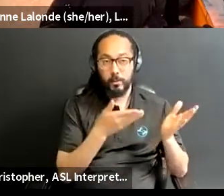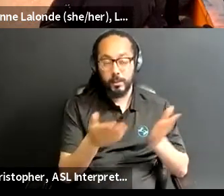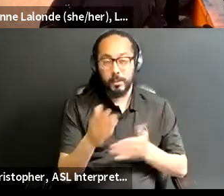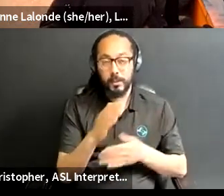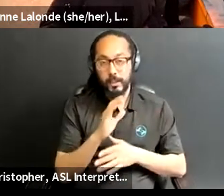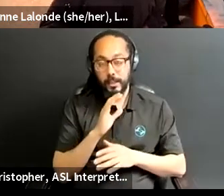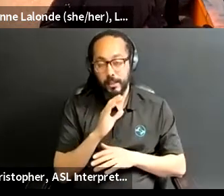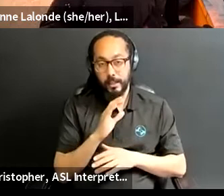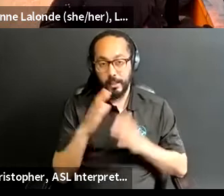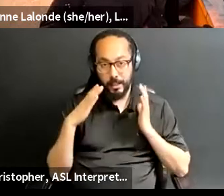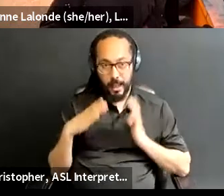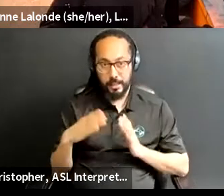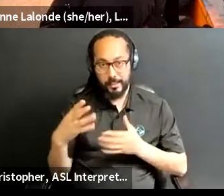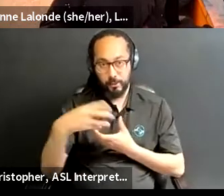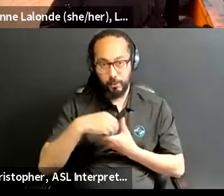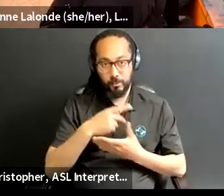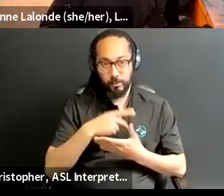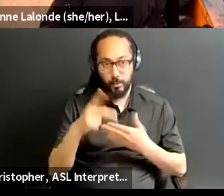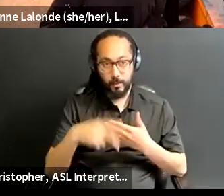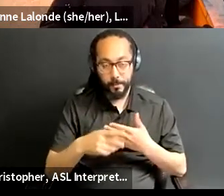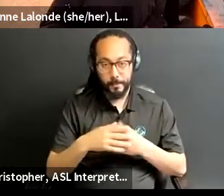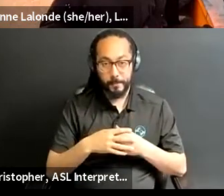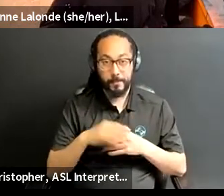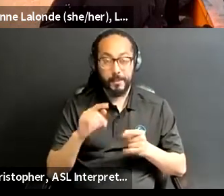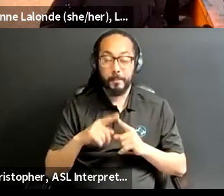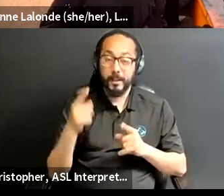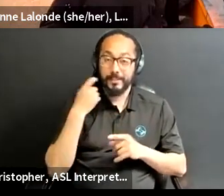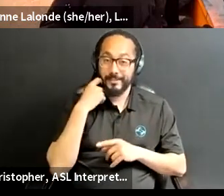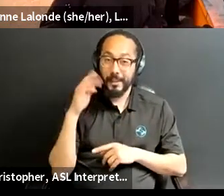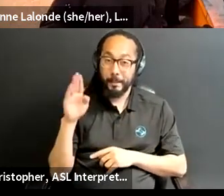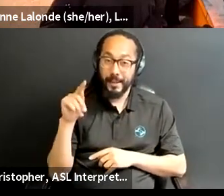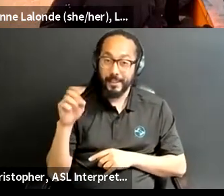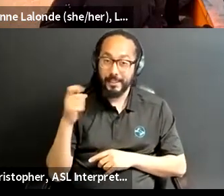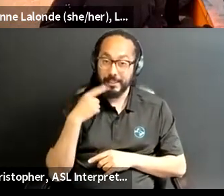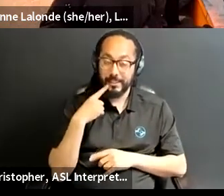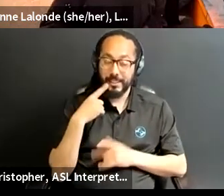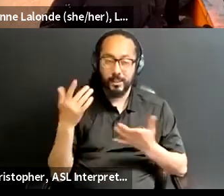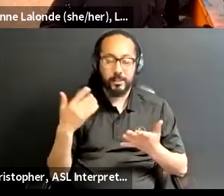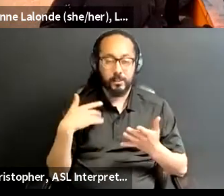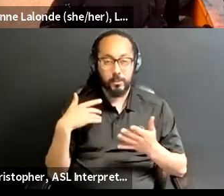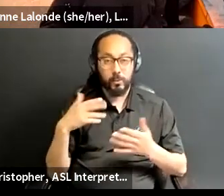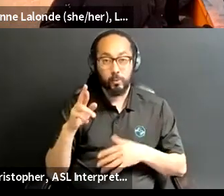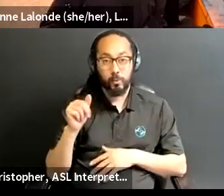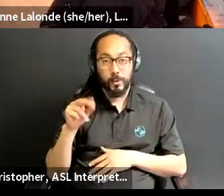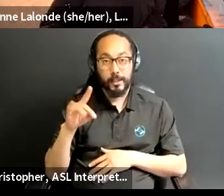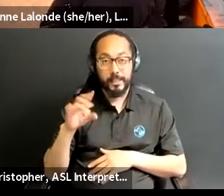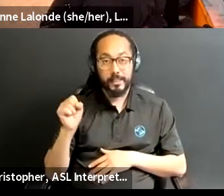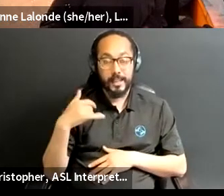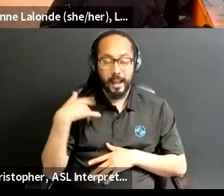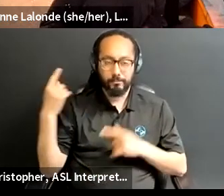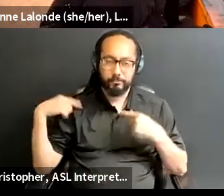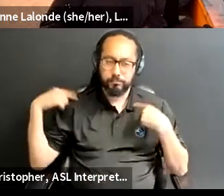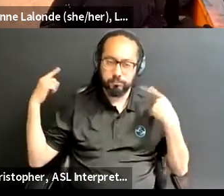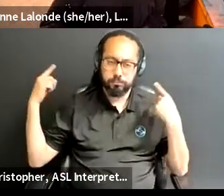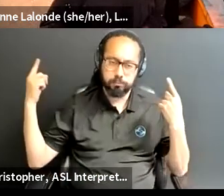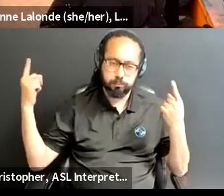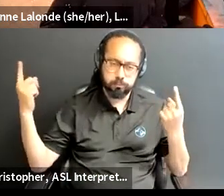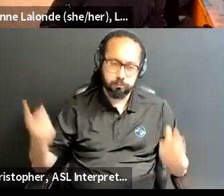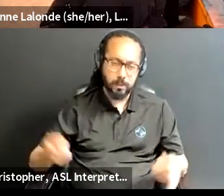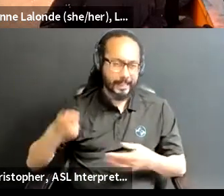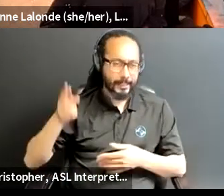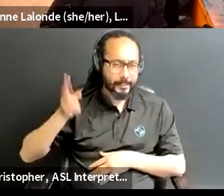program. But as Benta said, Radius has a long history of working with young people who have engaged in sexual violence and have